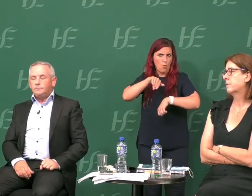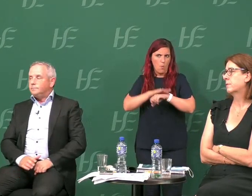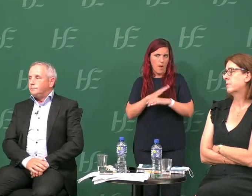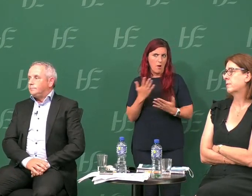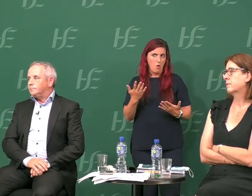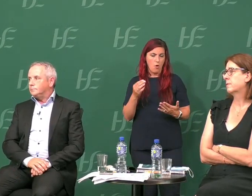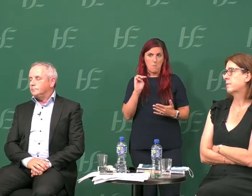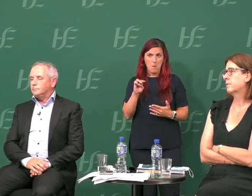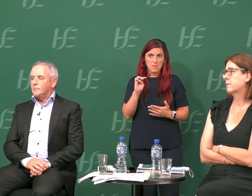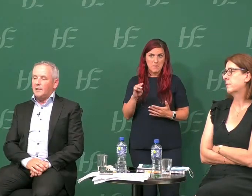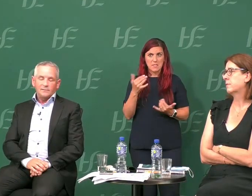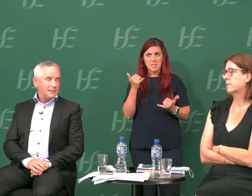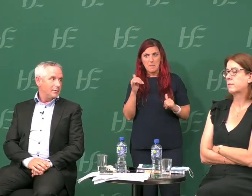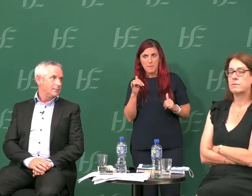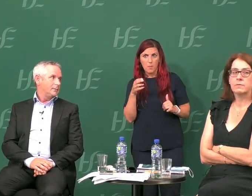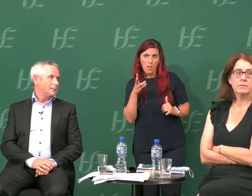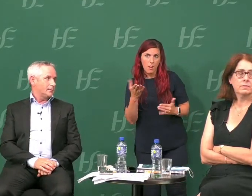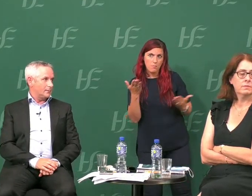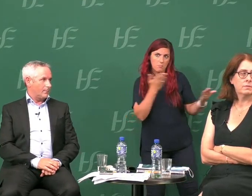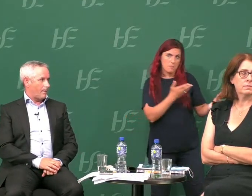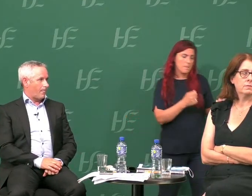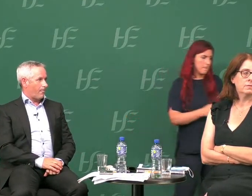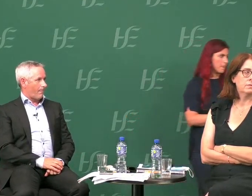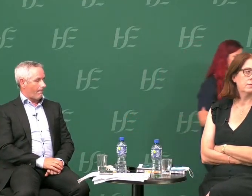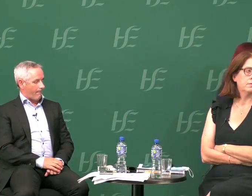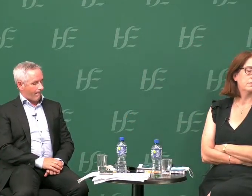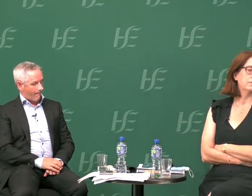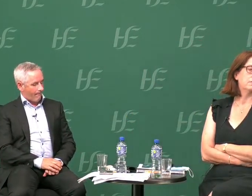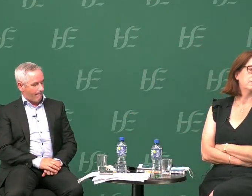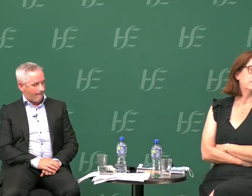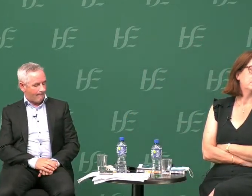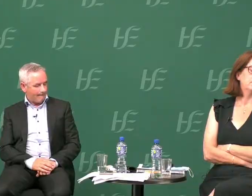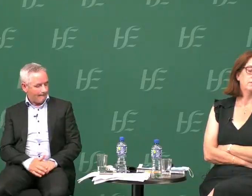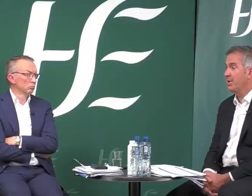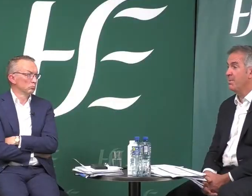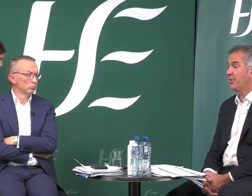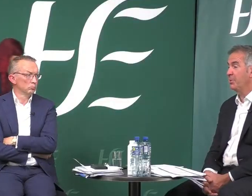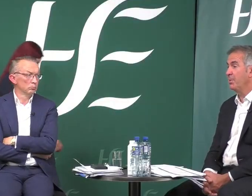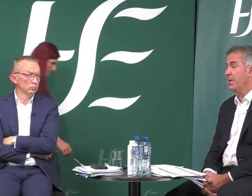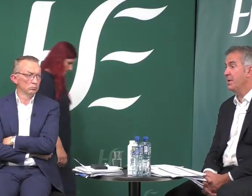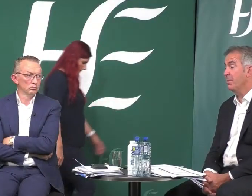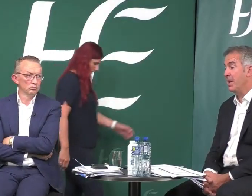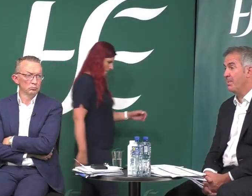there a possibility it might be done in schools? That we're planning through at the moment,